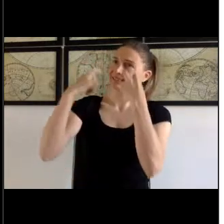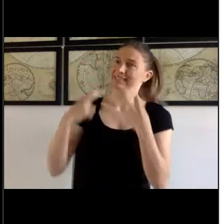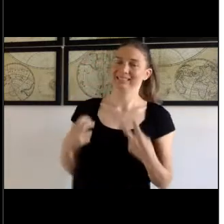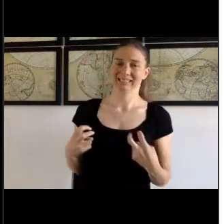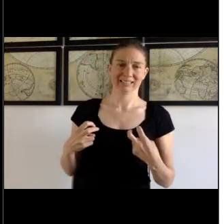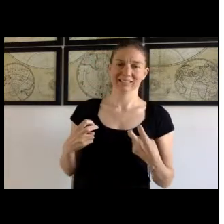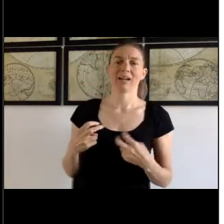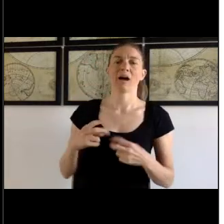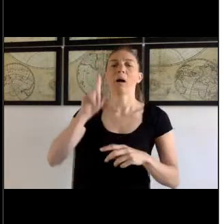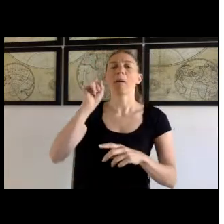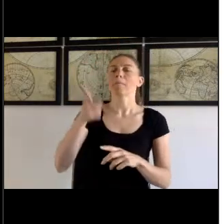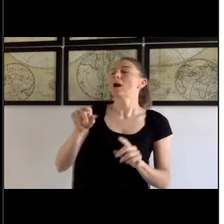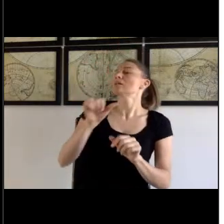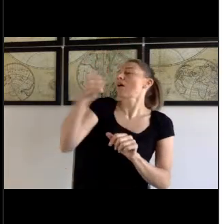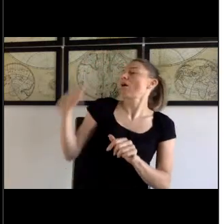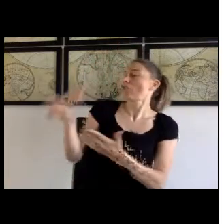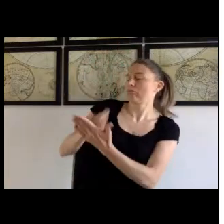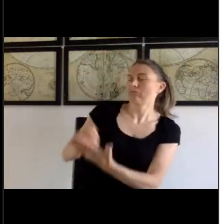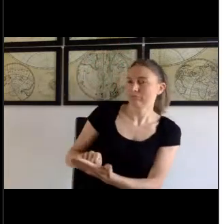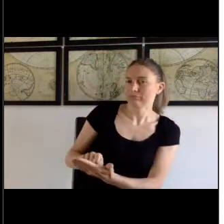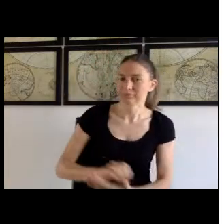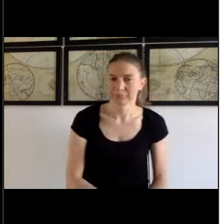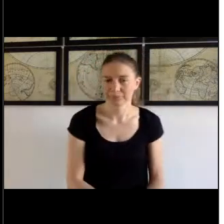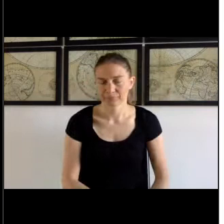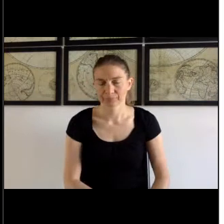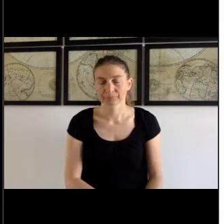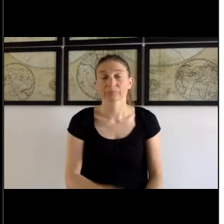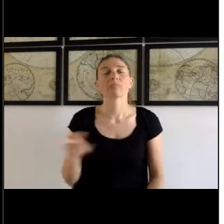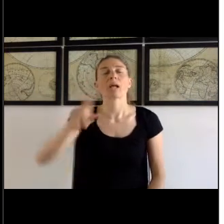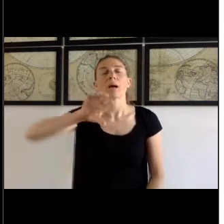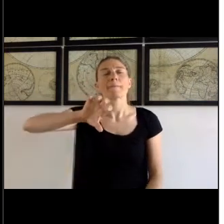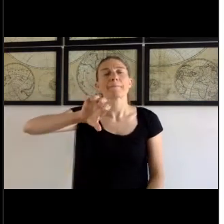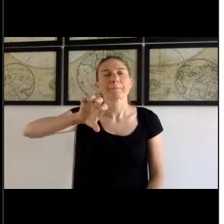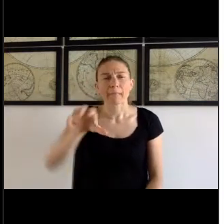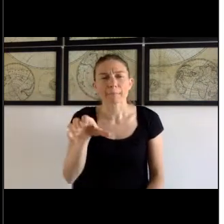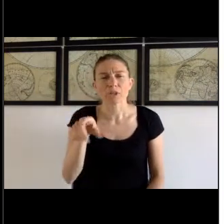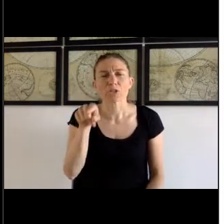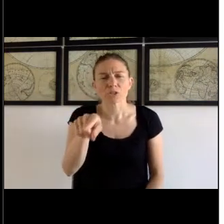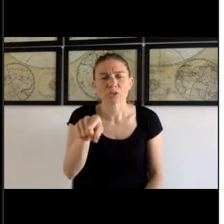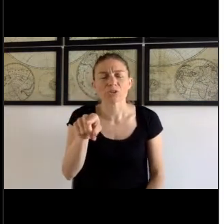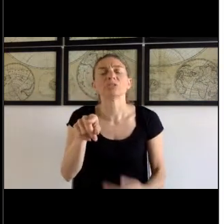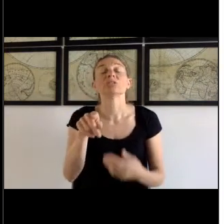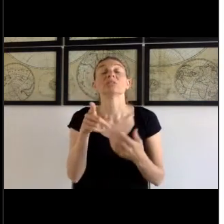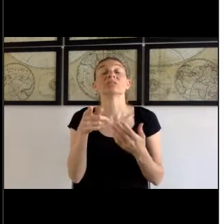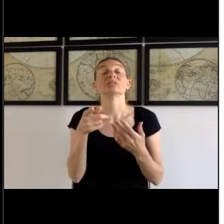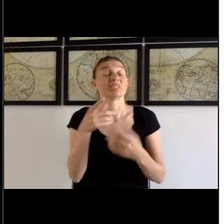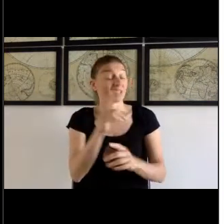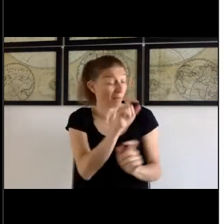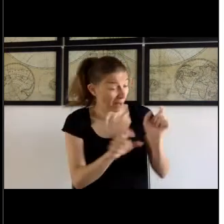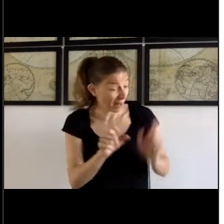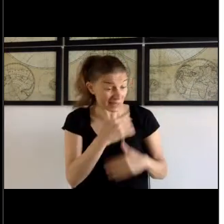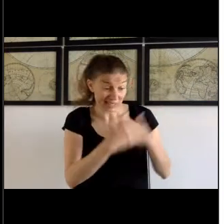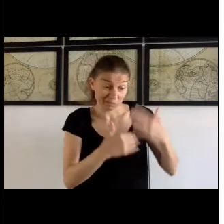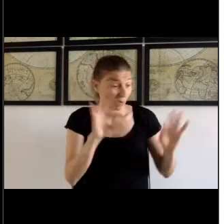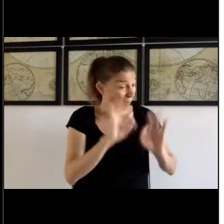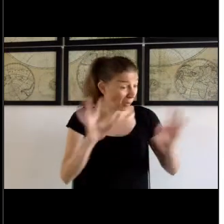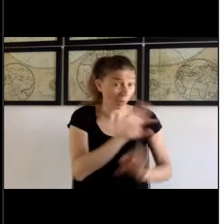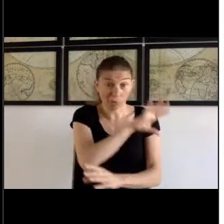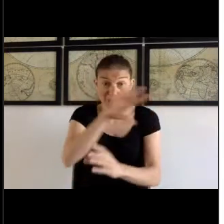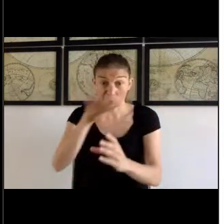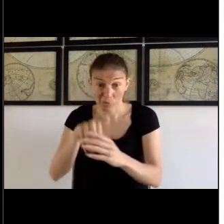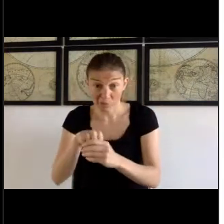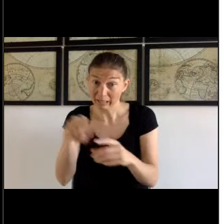And a member state who doesn't systematically involve person with disability is surprising